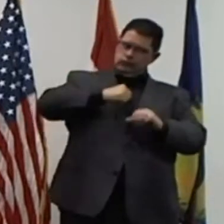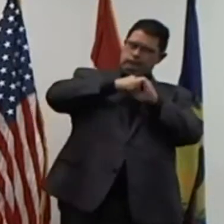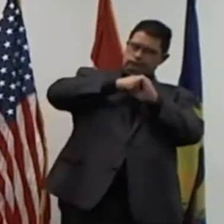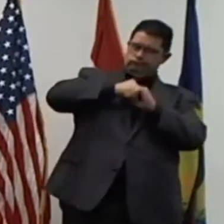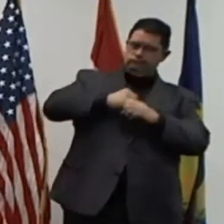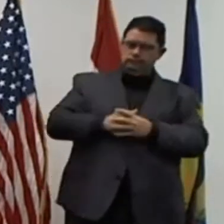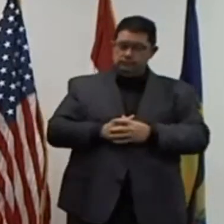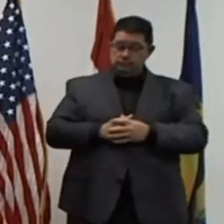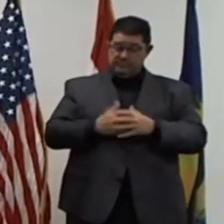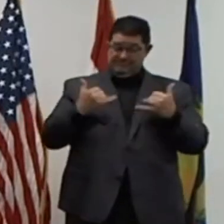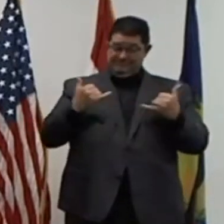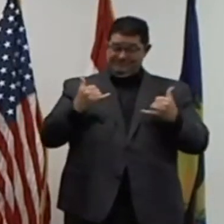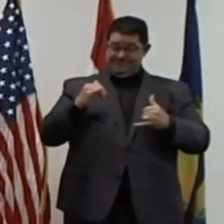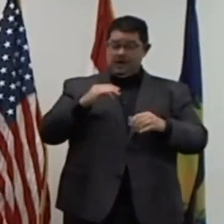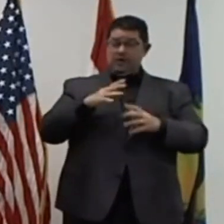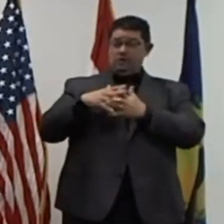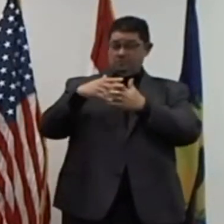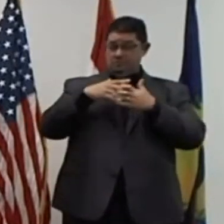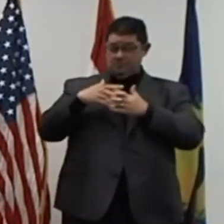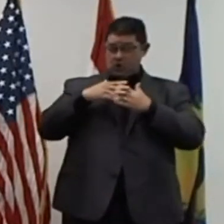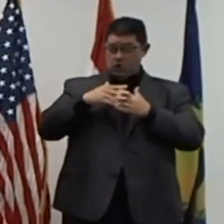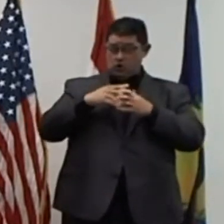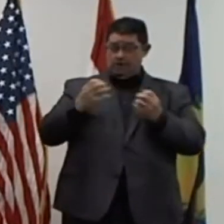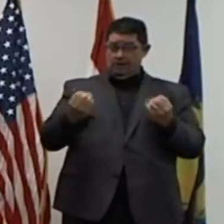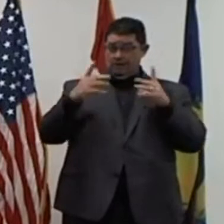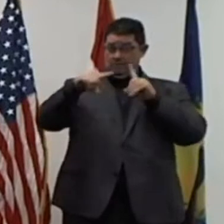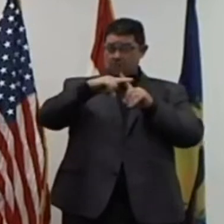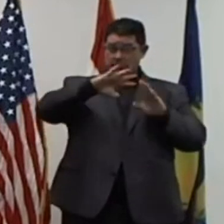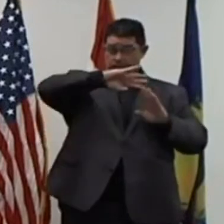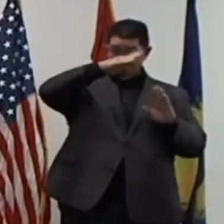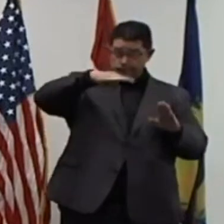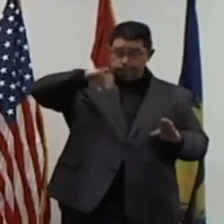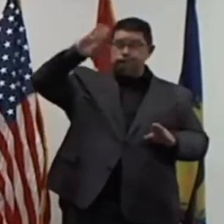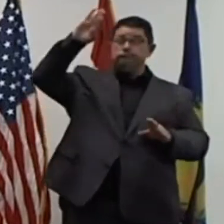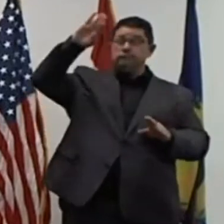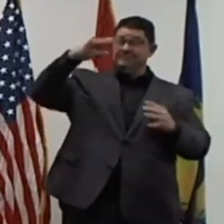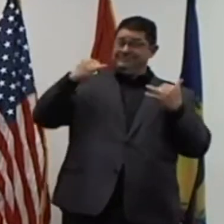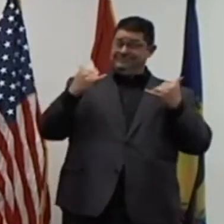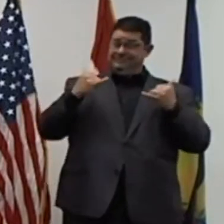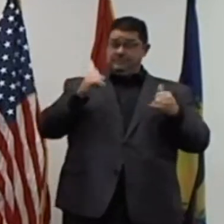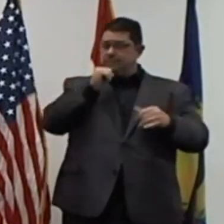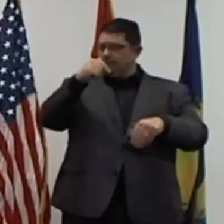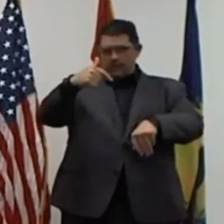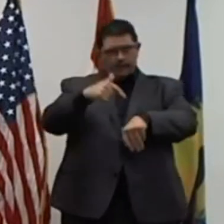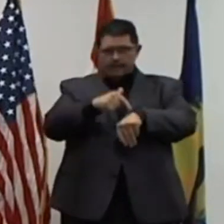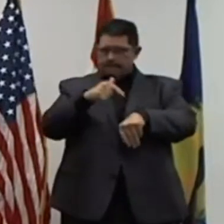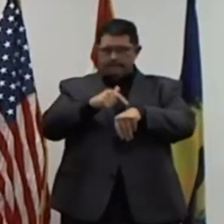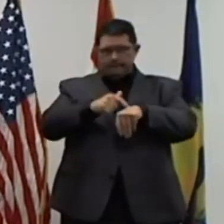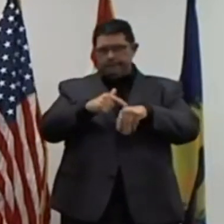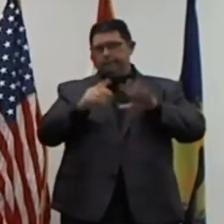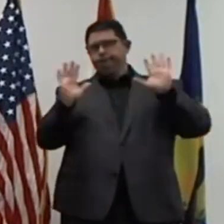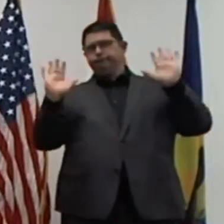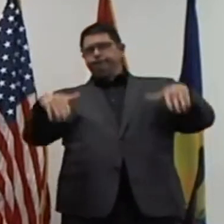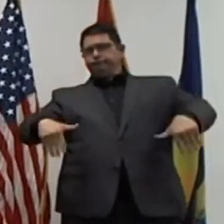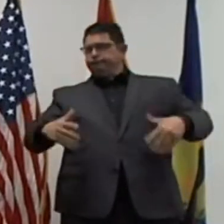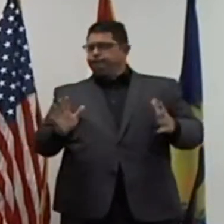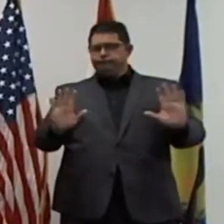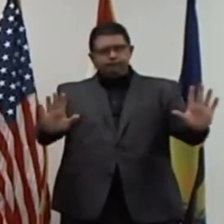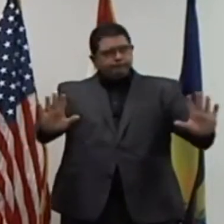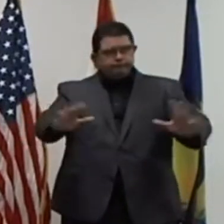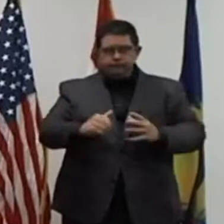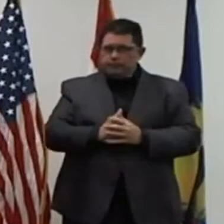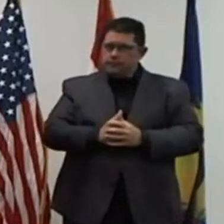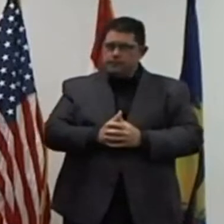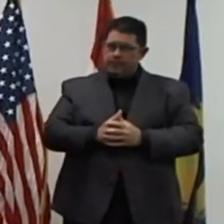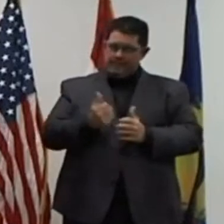cases in the U.S., now is not the time to let up on our progress. Everyone should assume that they are